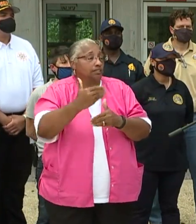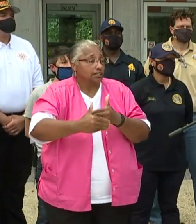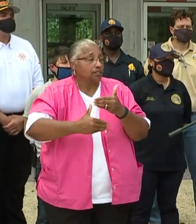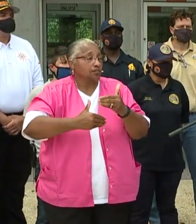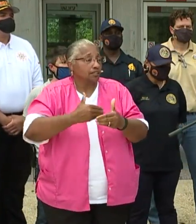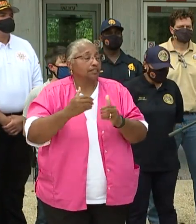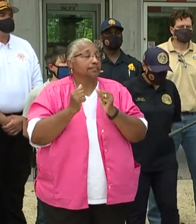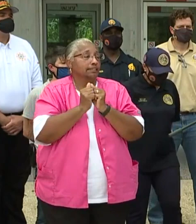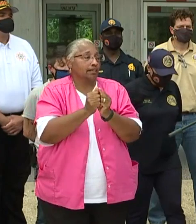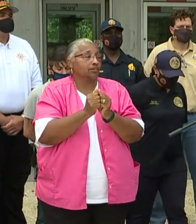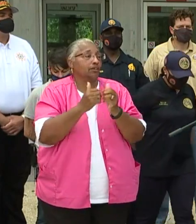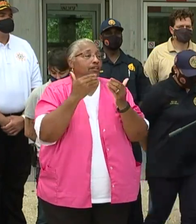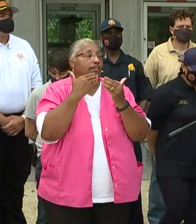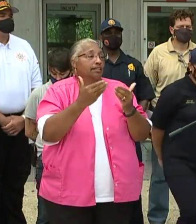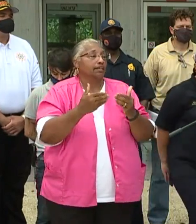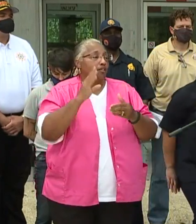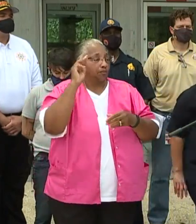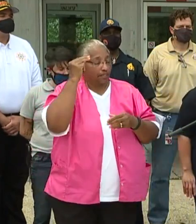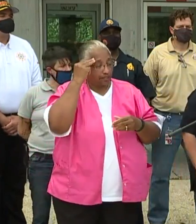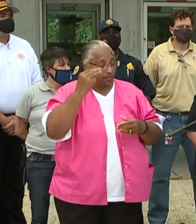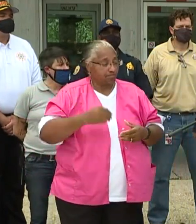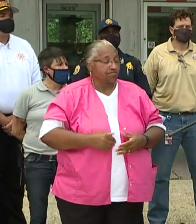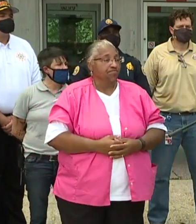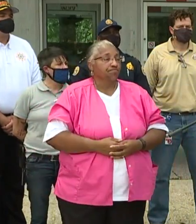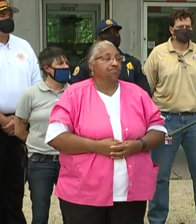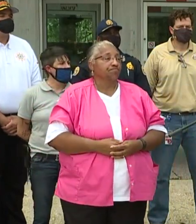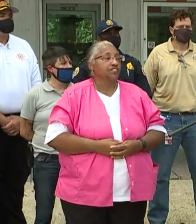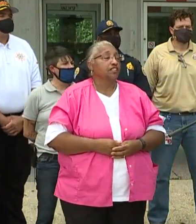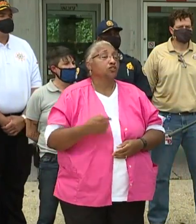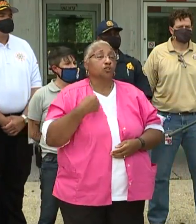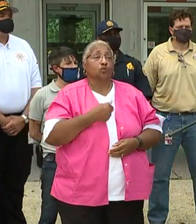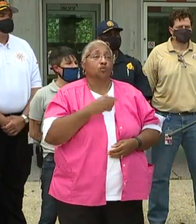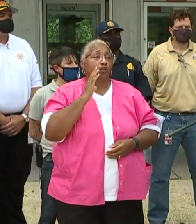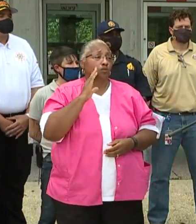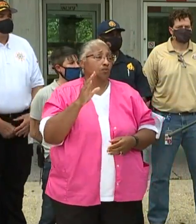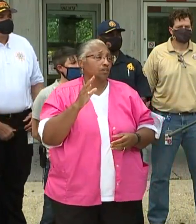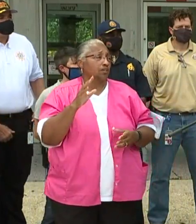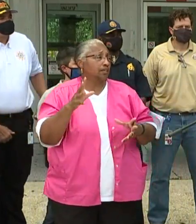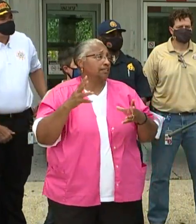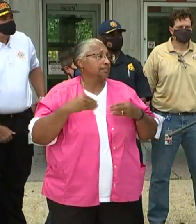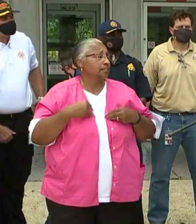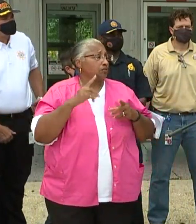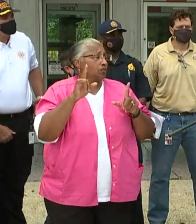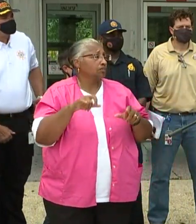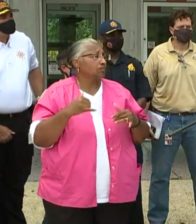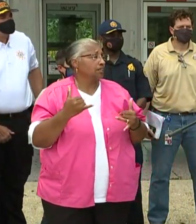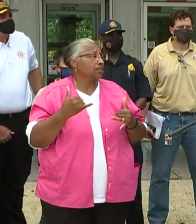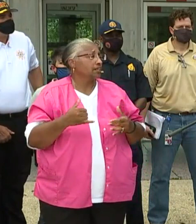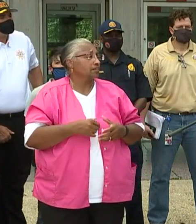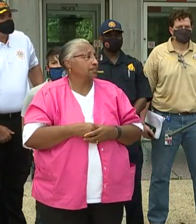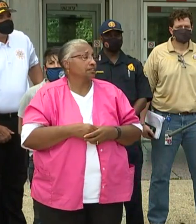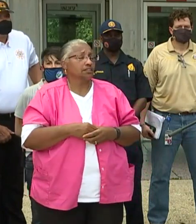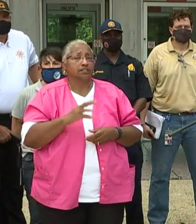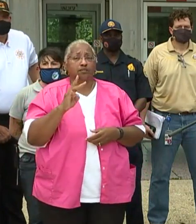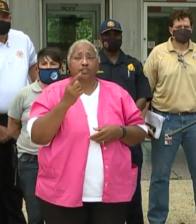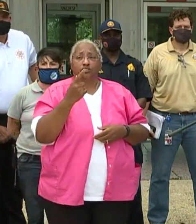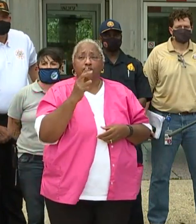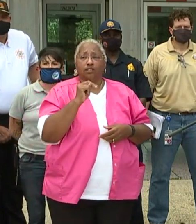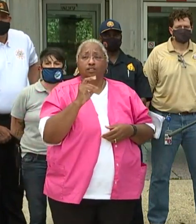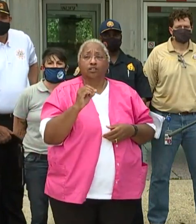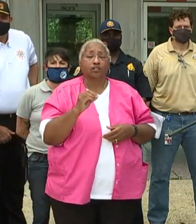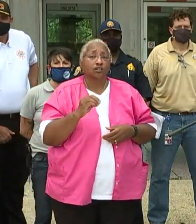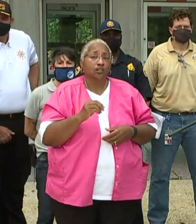by shoulder. Thank you, Mayor. Thank you so much, Councilman. So we will take some brief questions at this time. Yes, ma'am. WGNO.